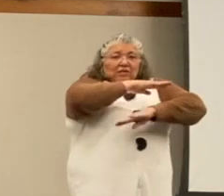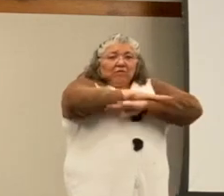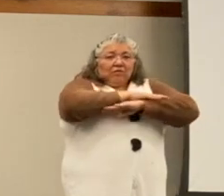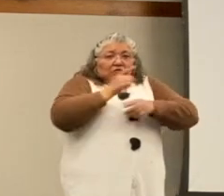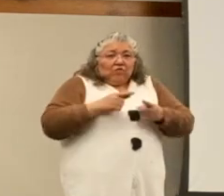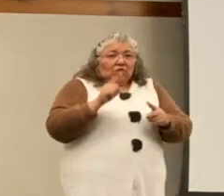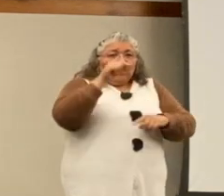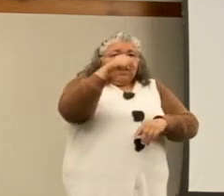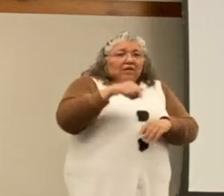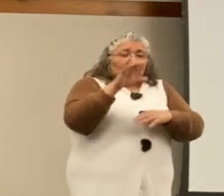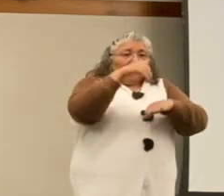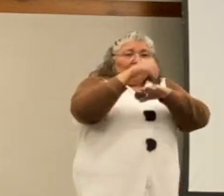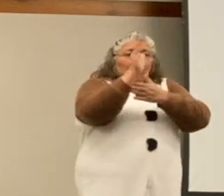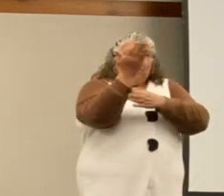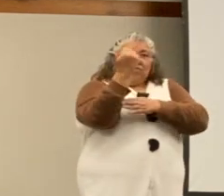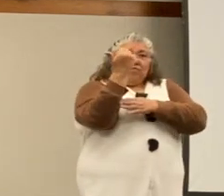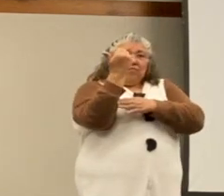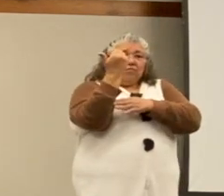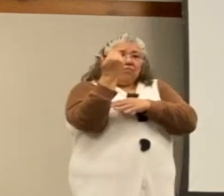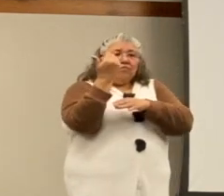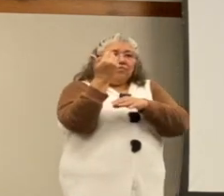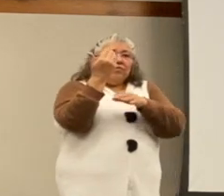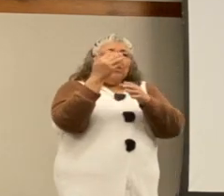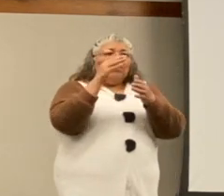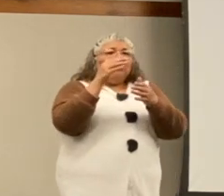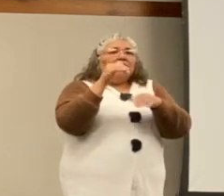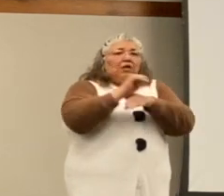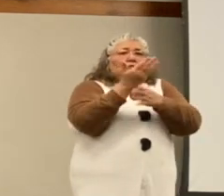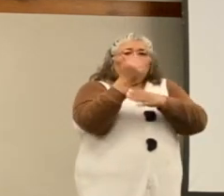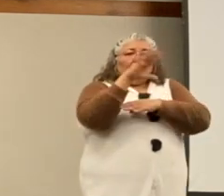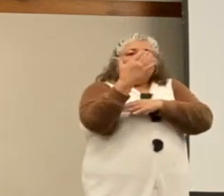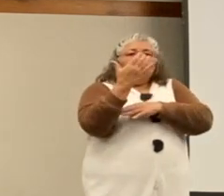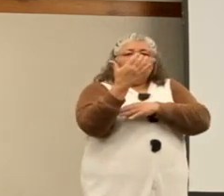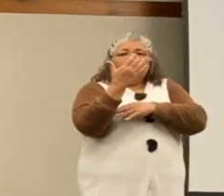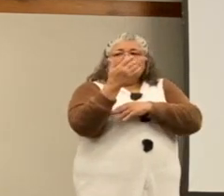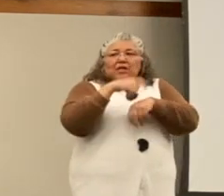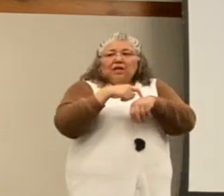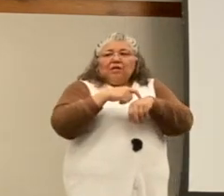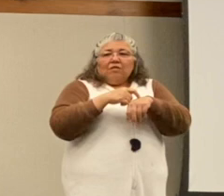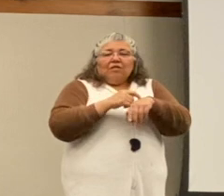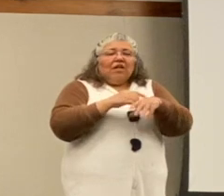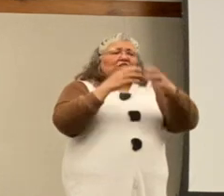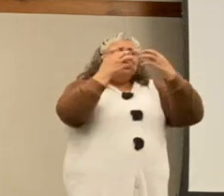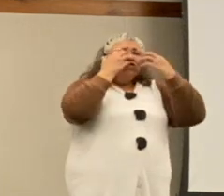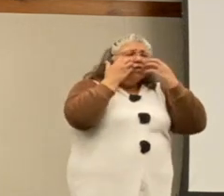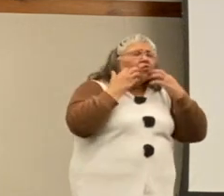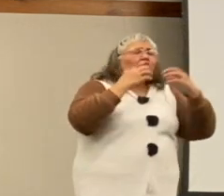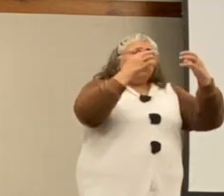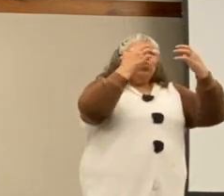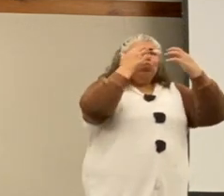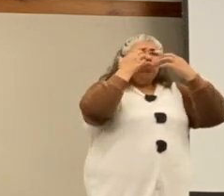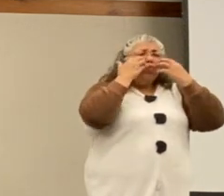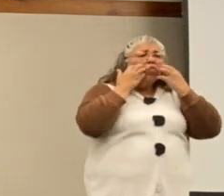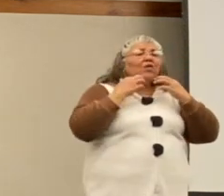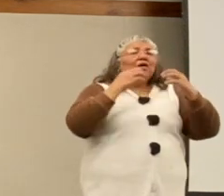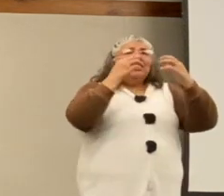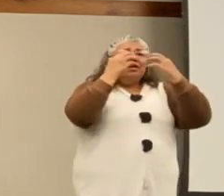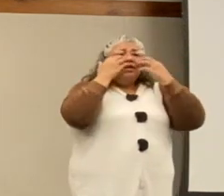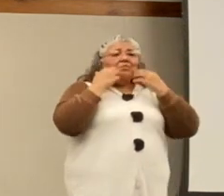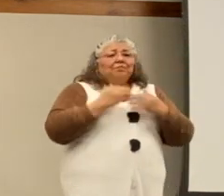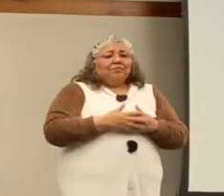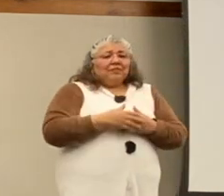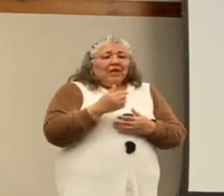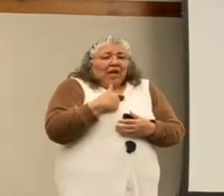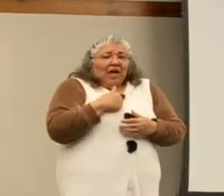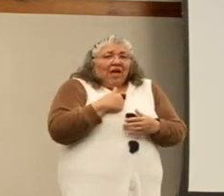tables during this Christmas Eve time, and he was weeping. I mean, like, uncontrollably weeping. And